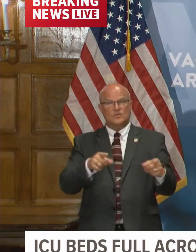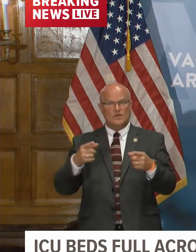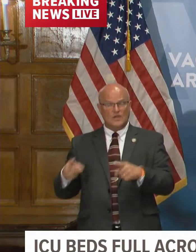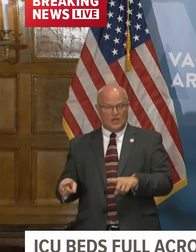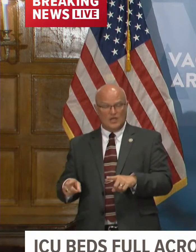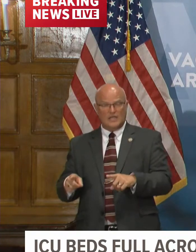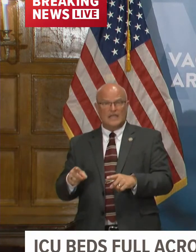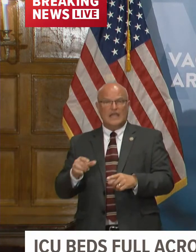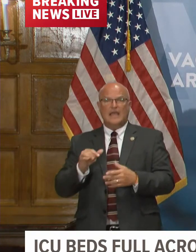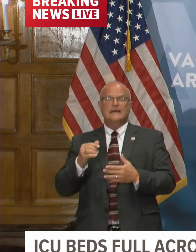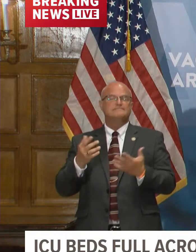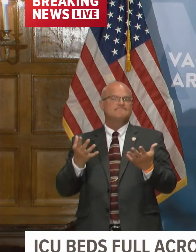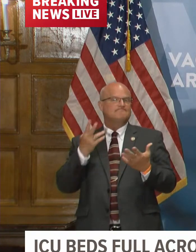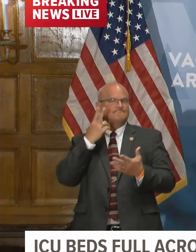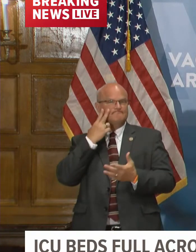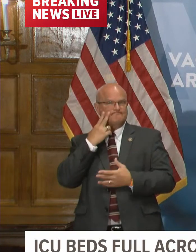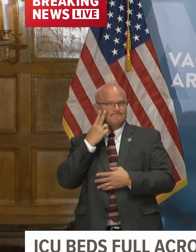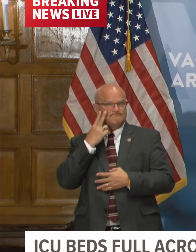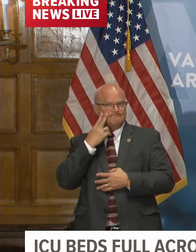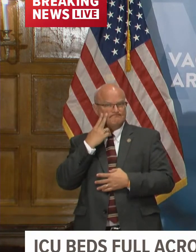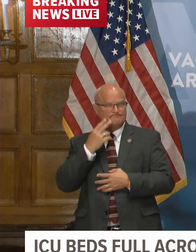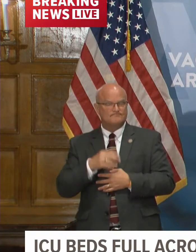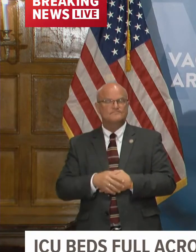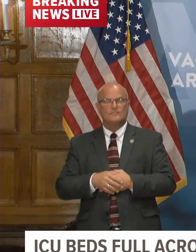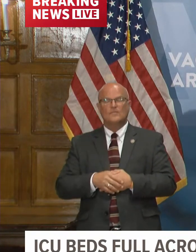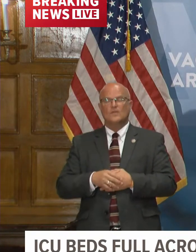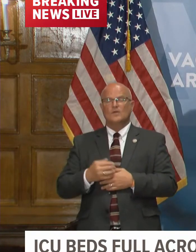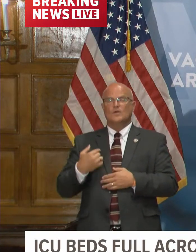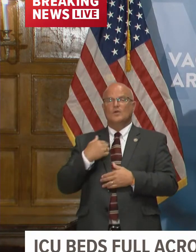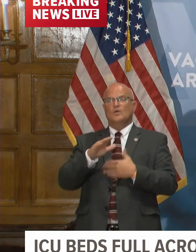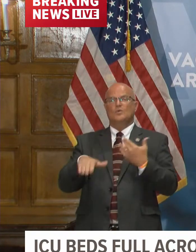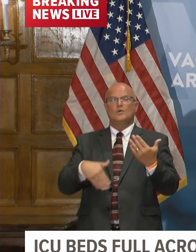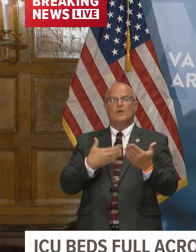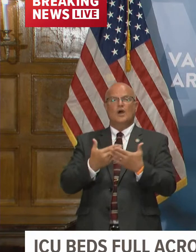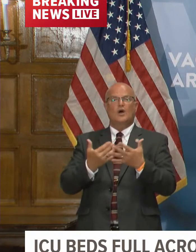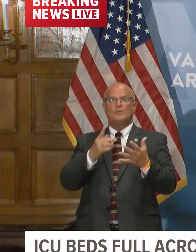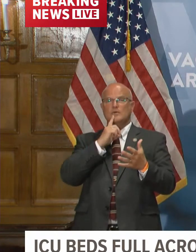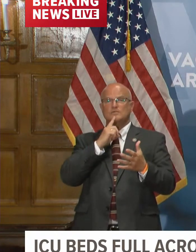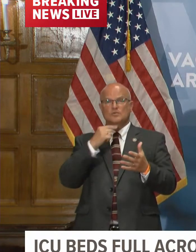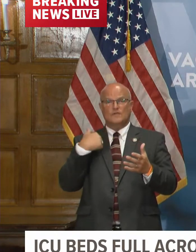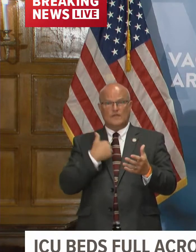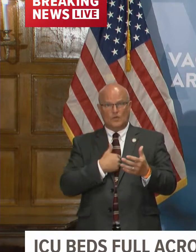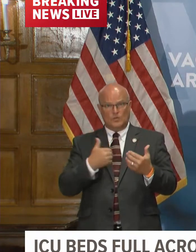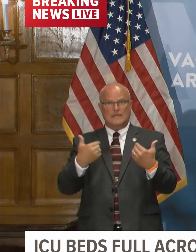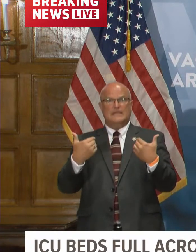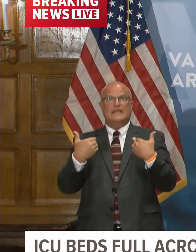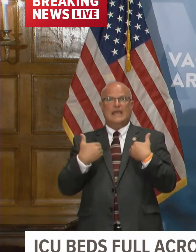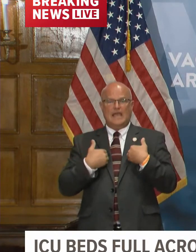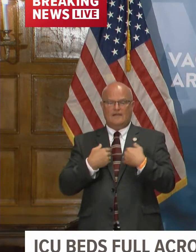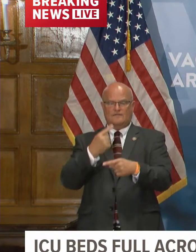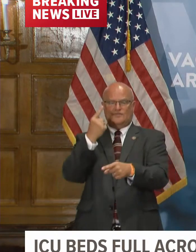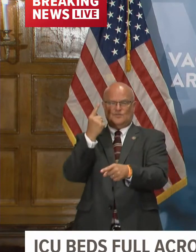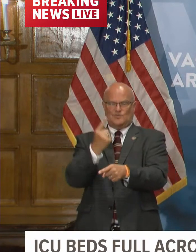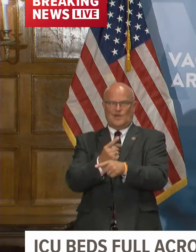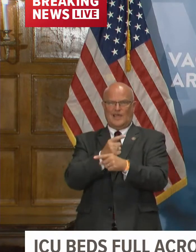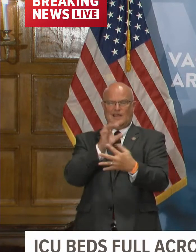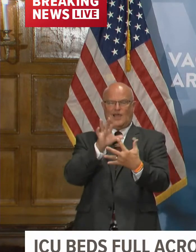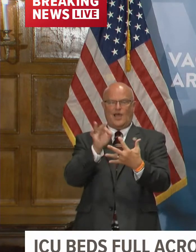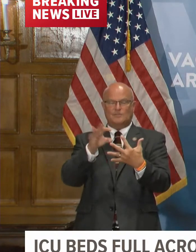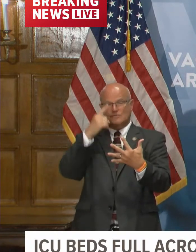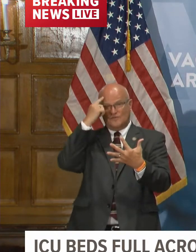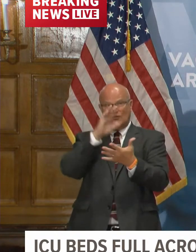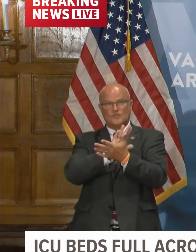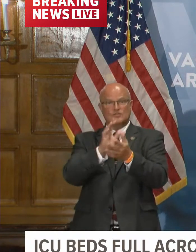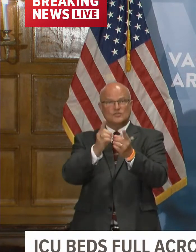and that's wait and see. We all, you know, want to make sure we have the right options for our